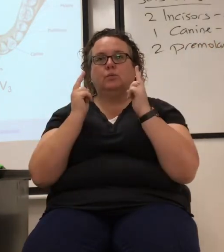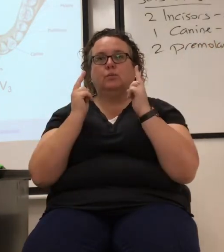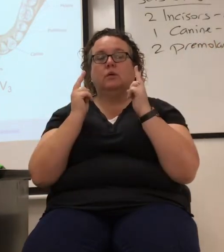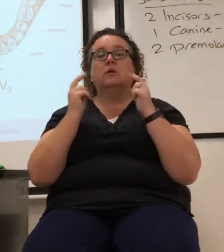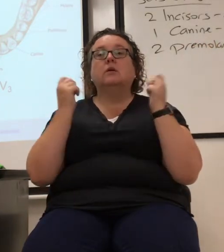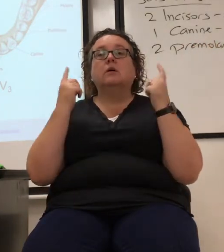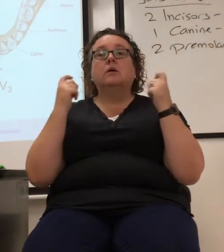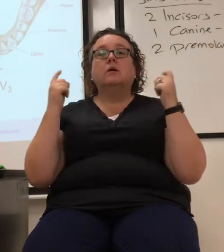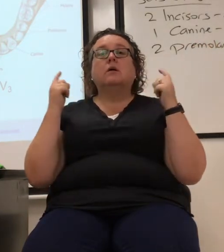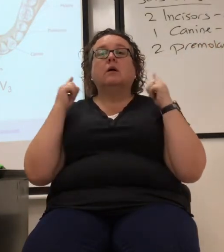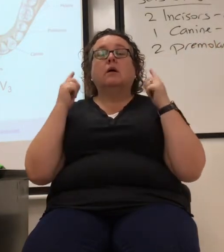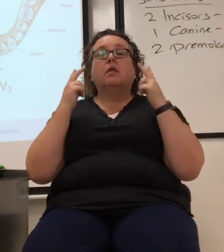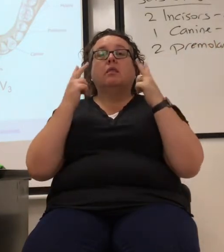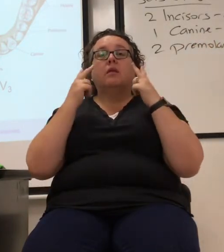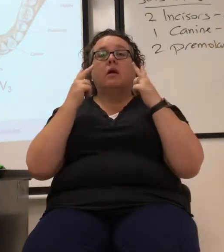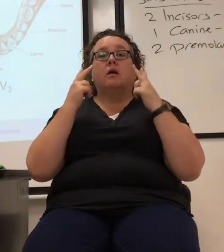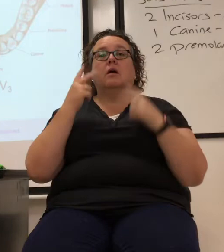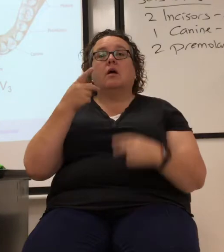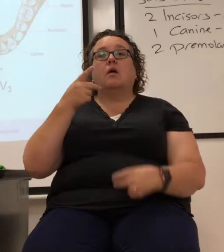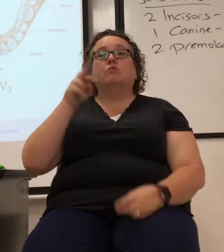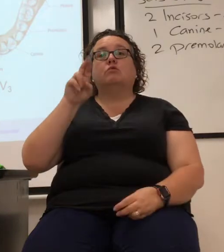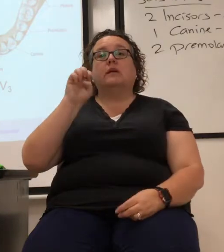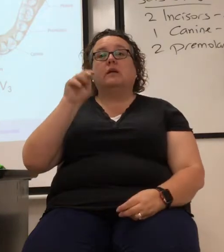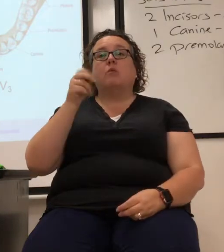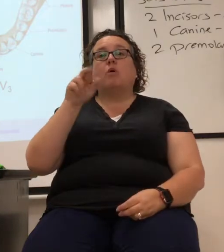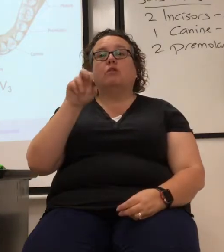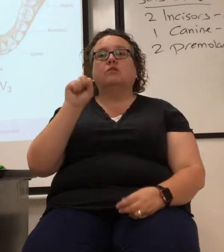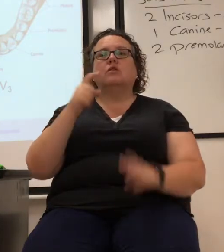The premolars sometimes are referred to as the bicuspids.